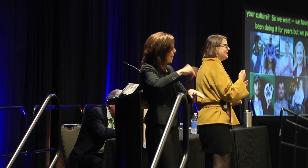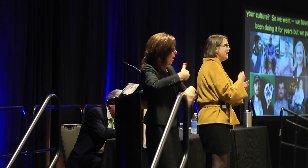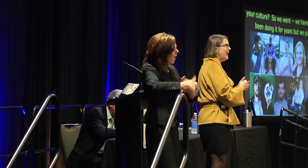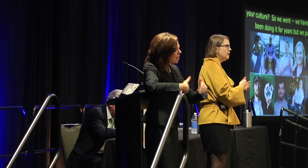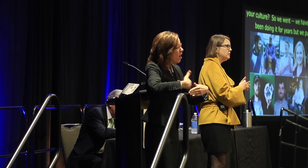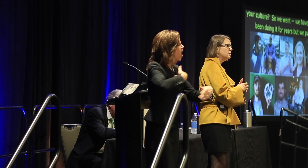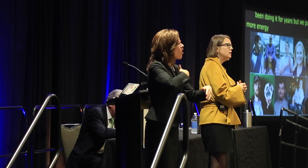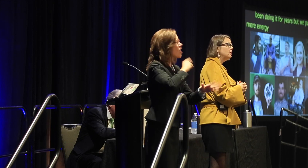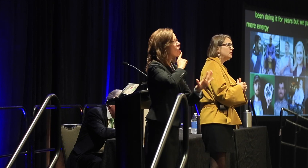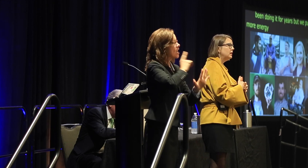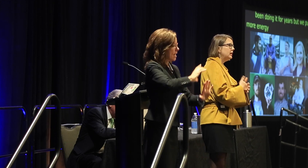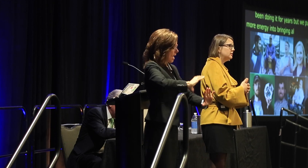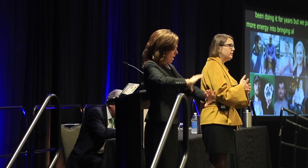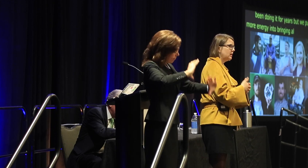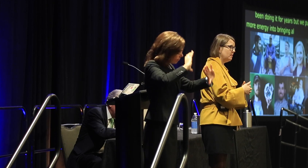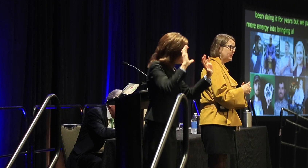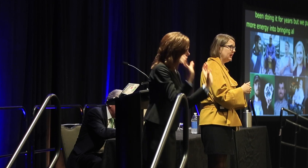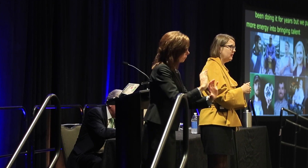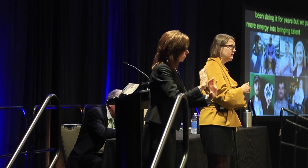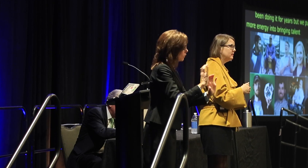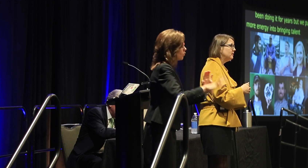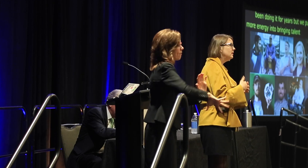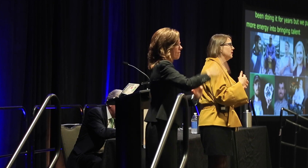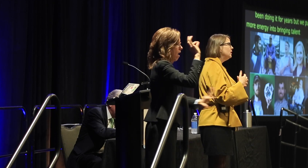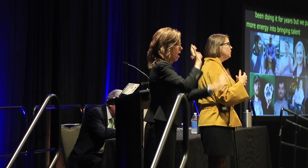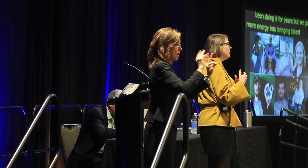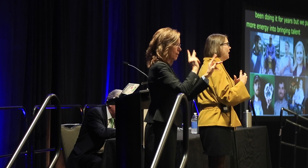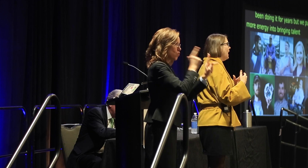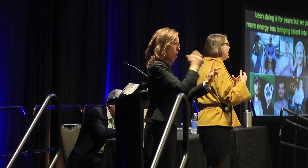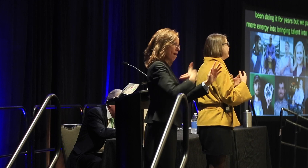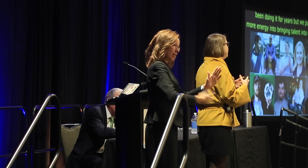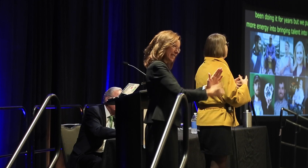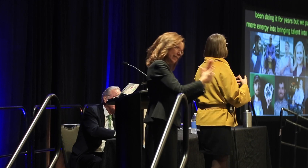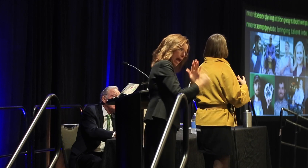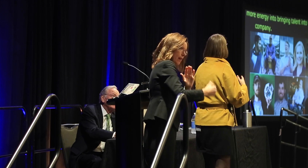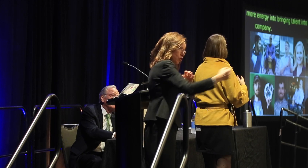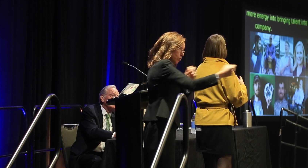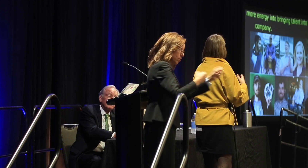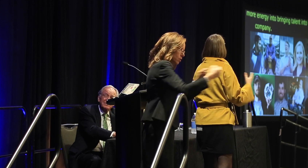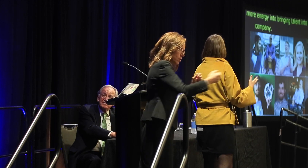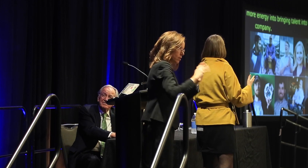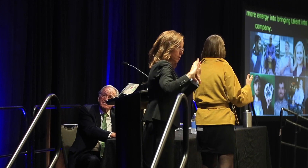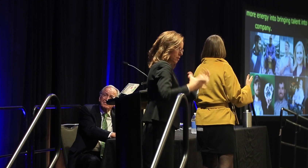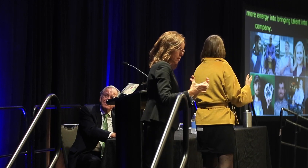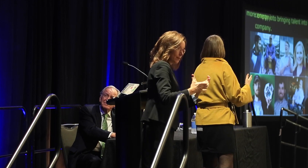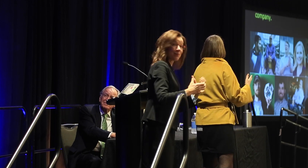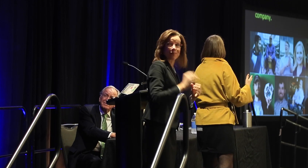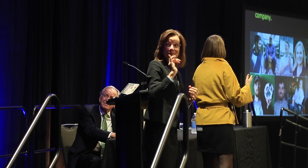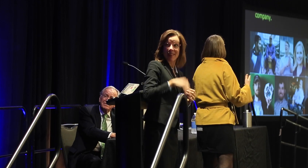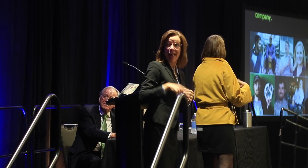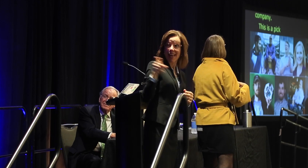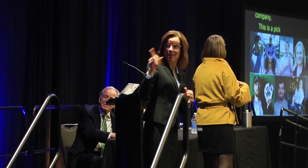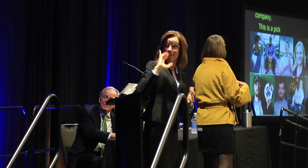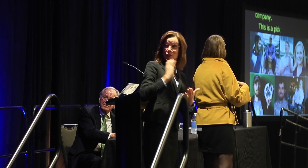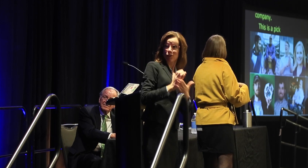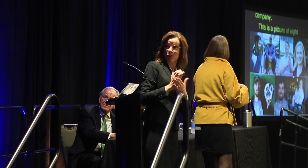bringing talent into the company. And this is a picture of